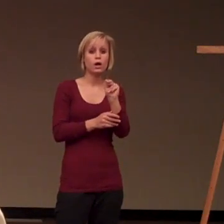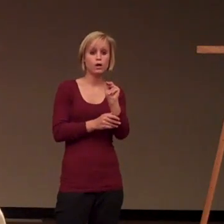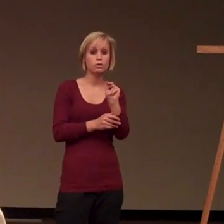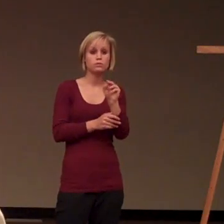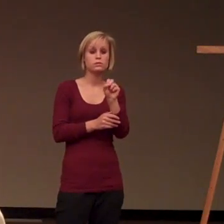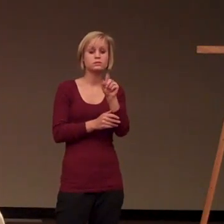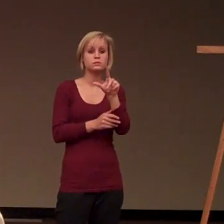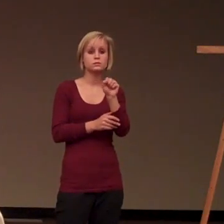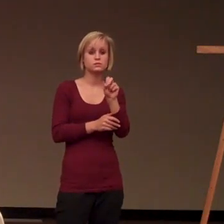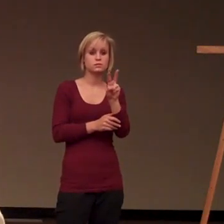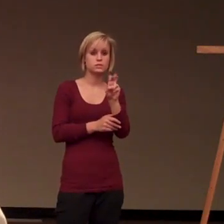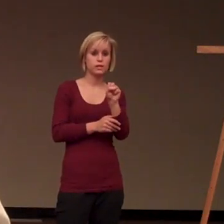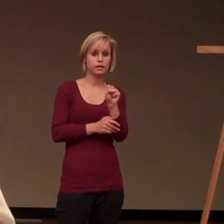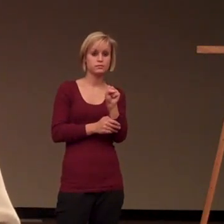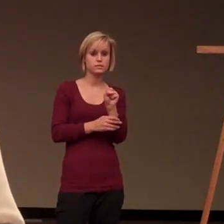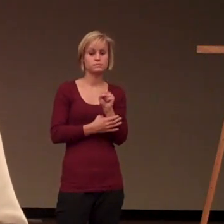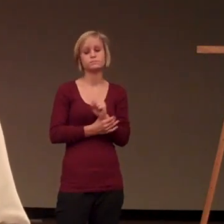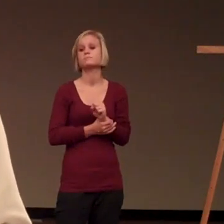That's all, 26%.